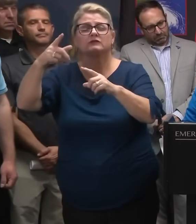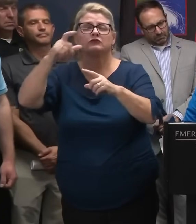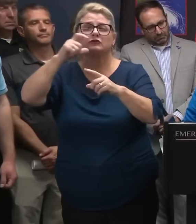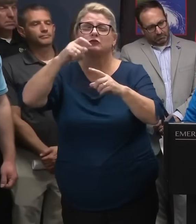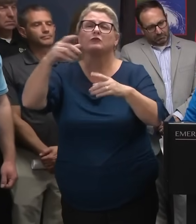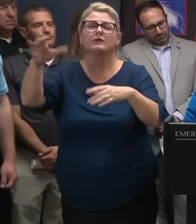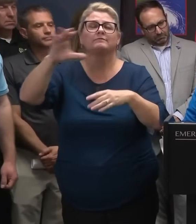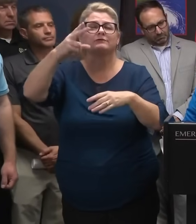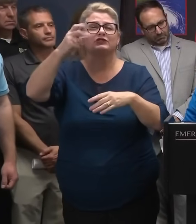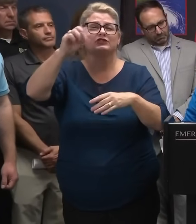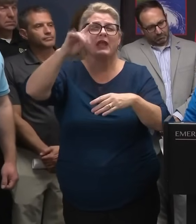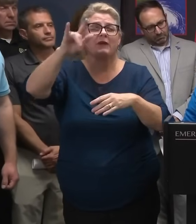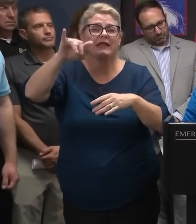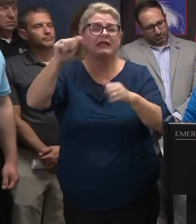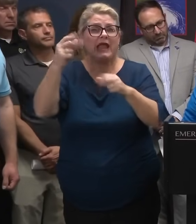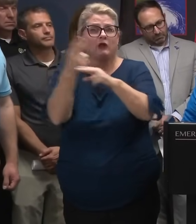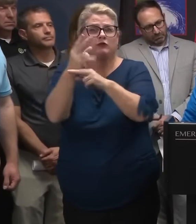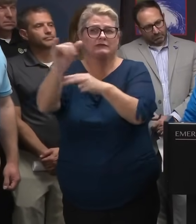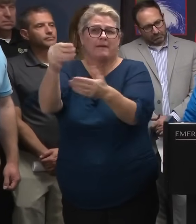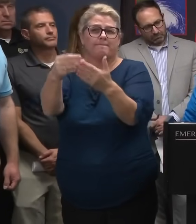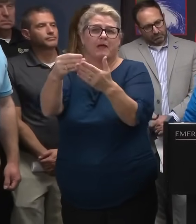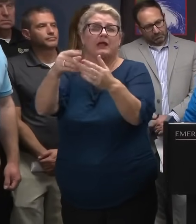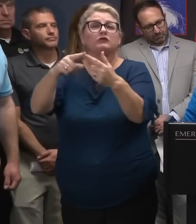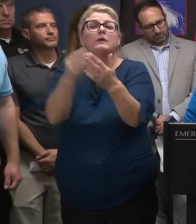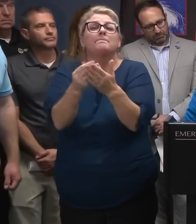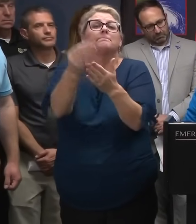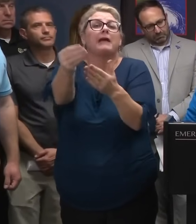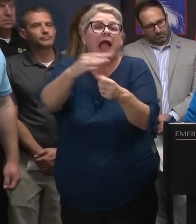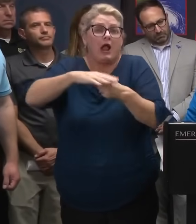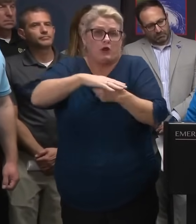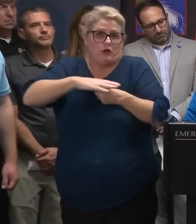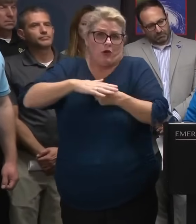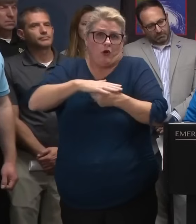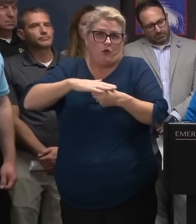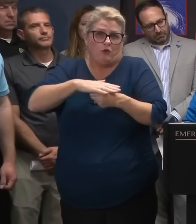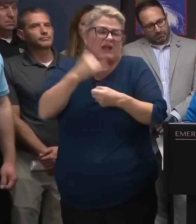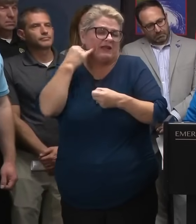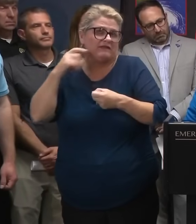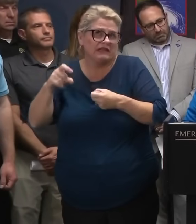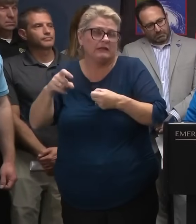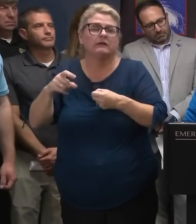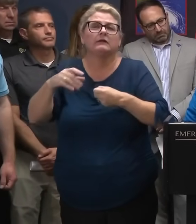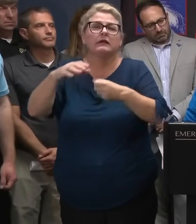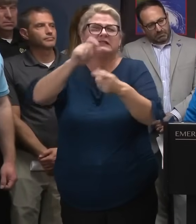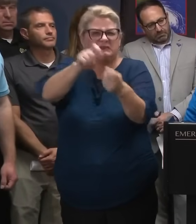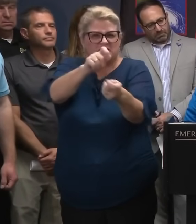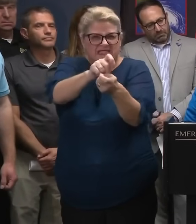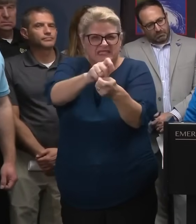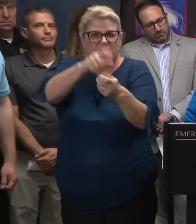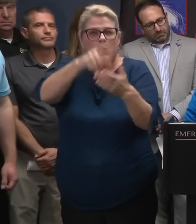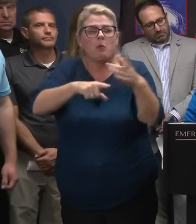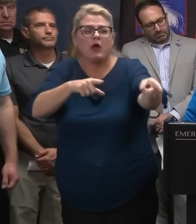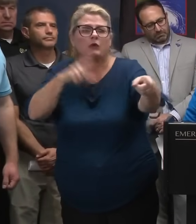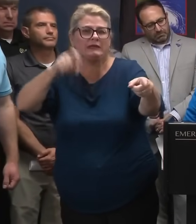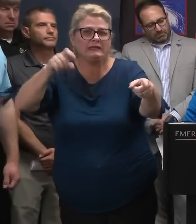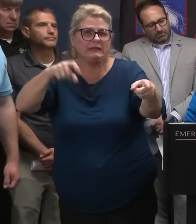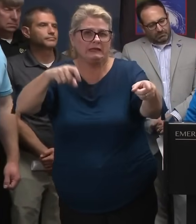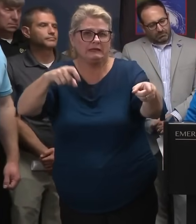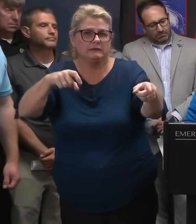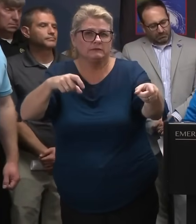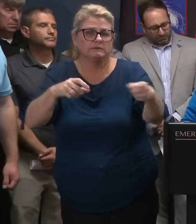Carolina victims can use those donations to purchase, locally if possible, the exact items those victims need to